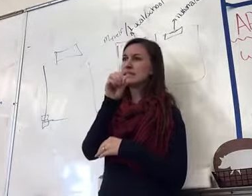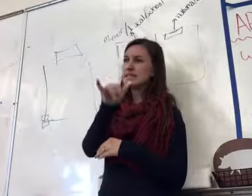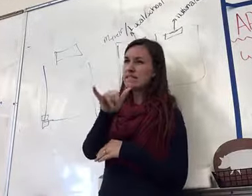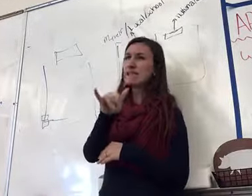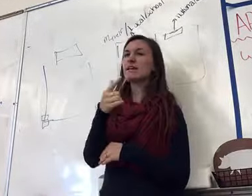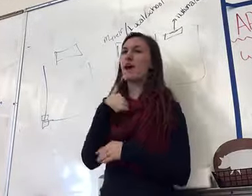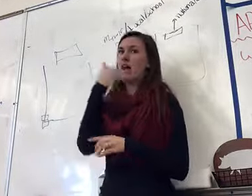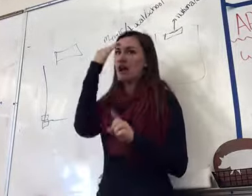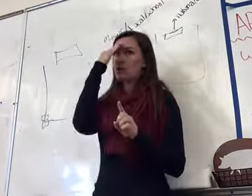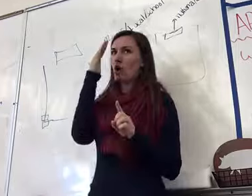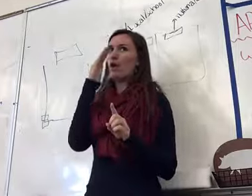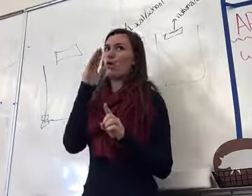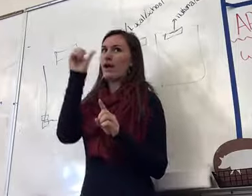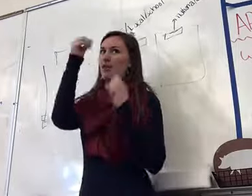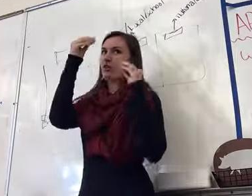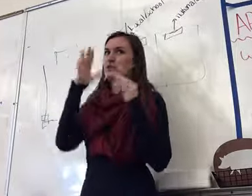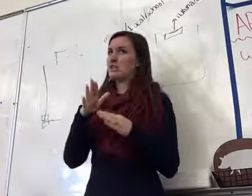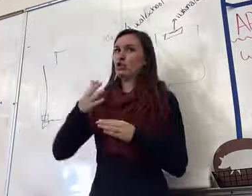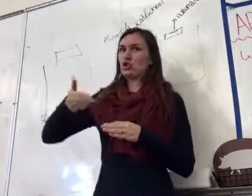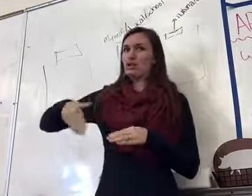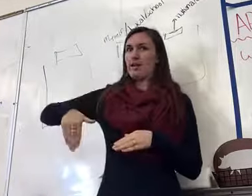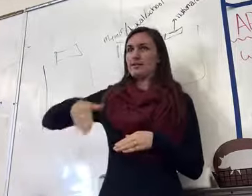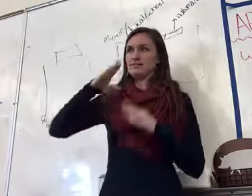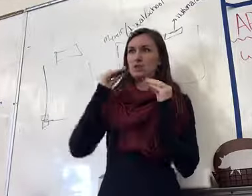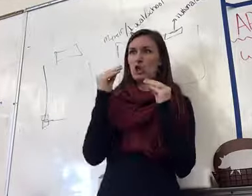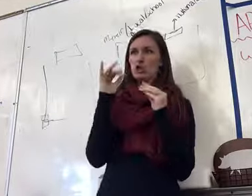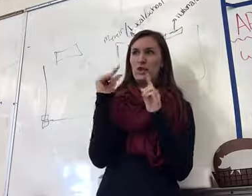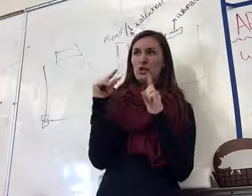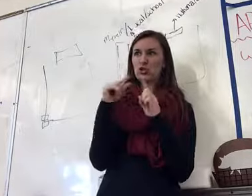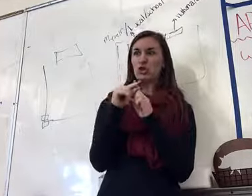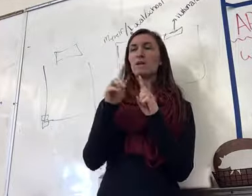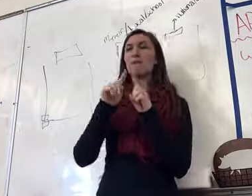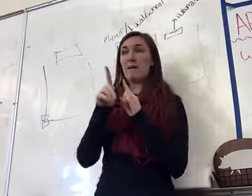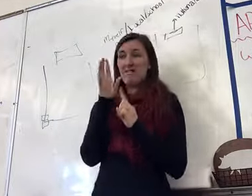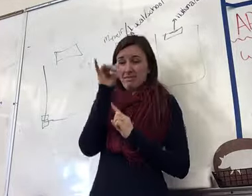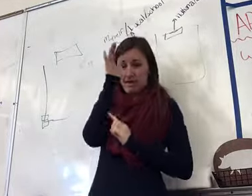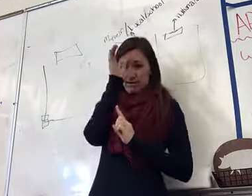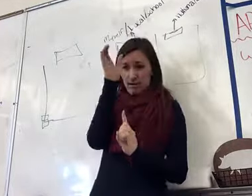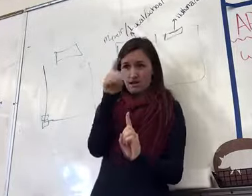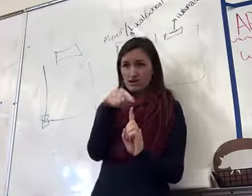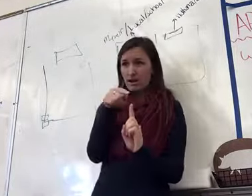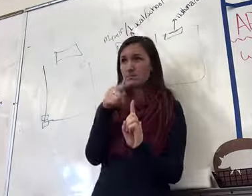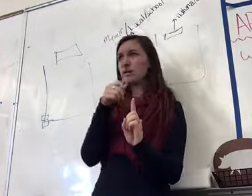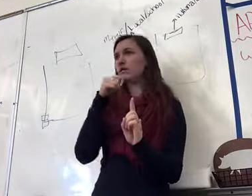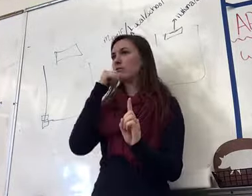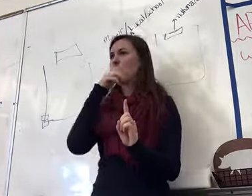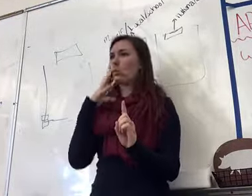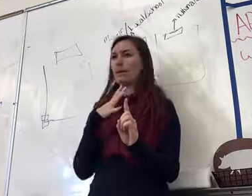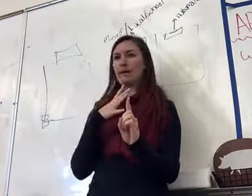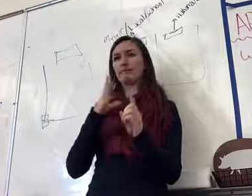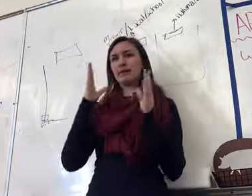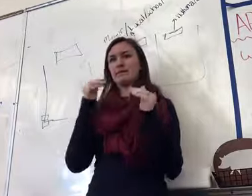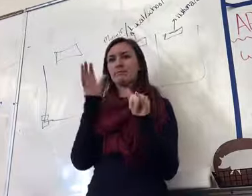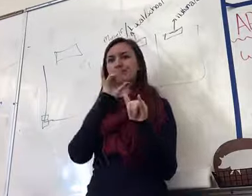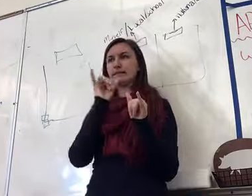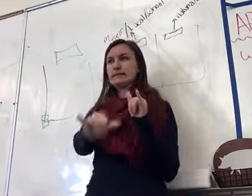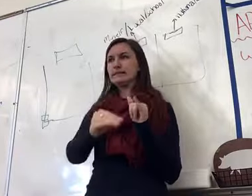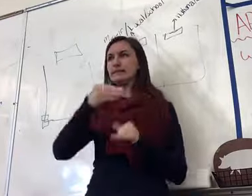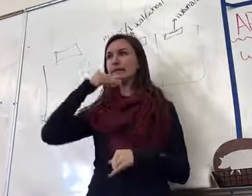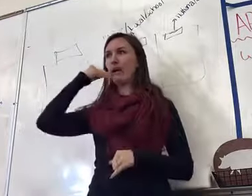term yet. You're going to learn it later, which is fine. Cult of domesticity basically just means that women were confined to the household.